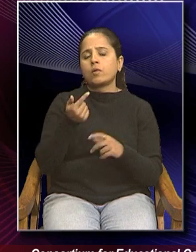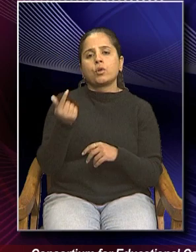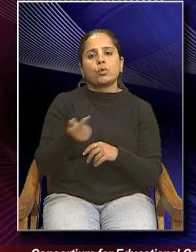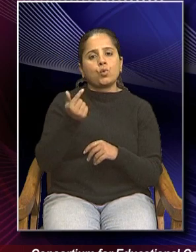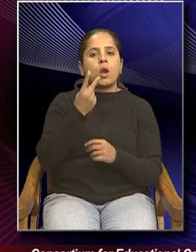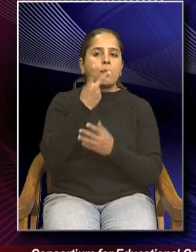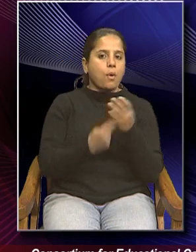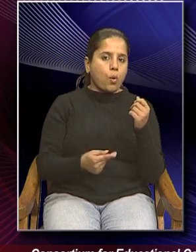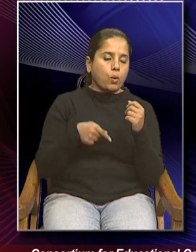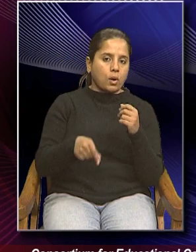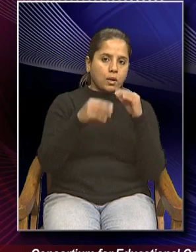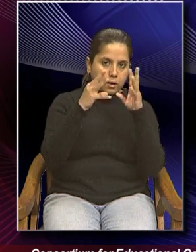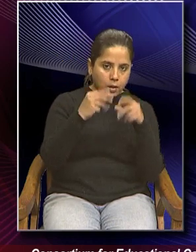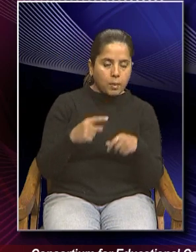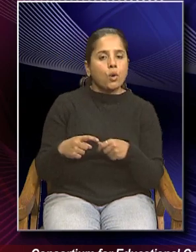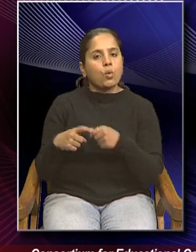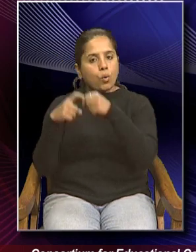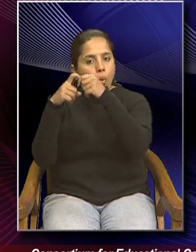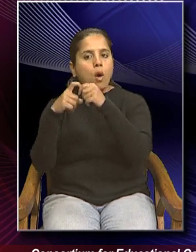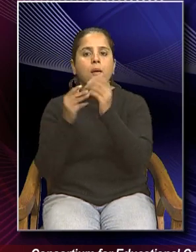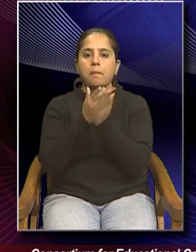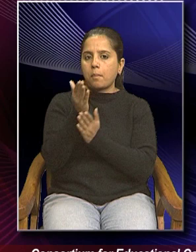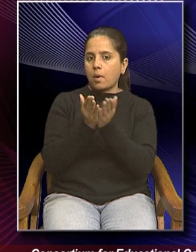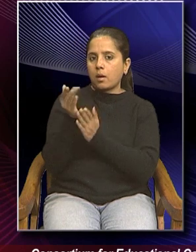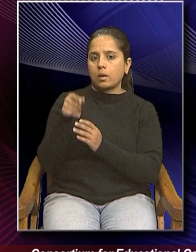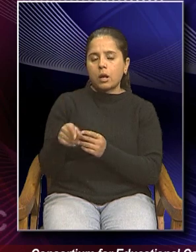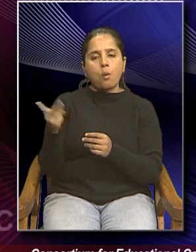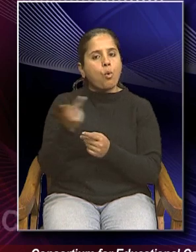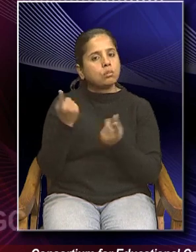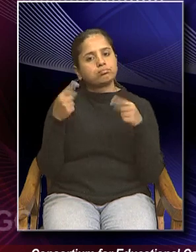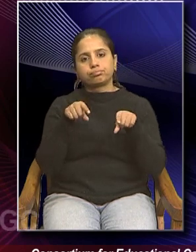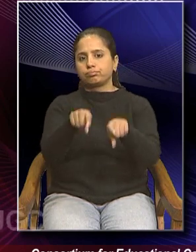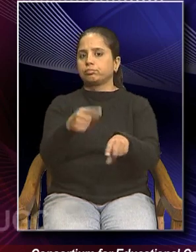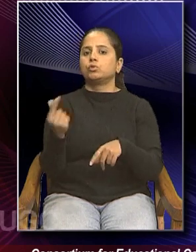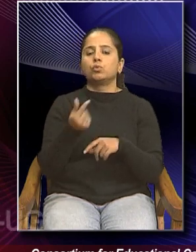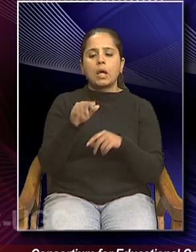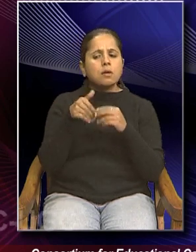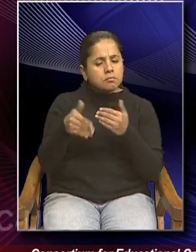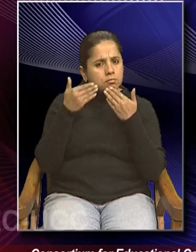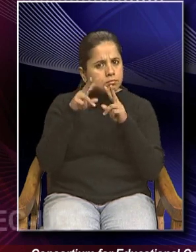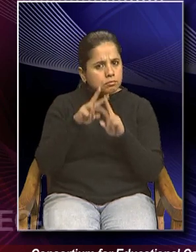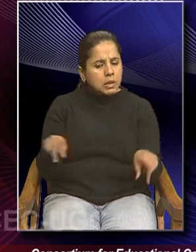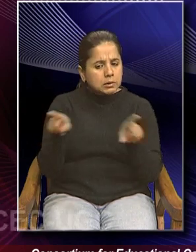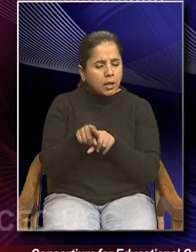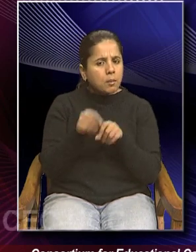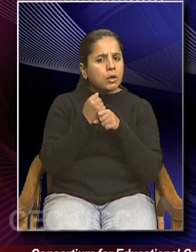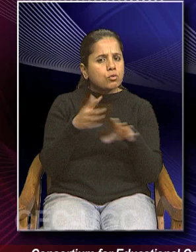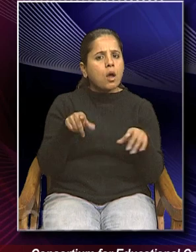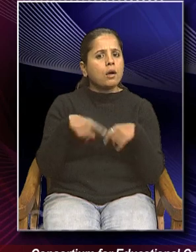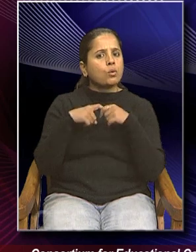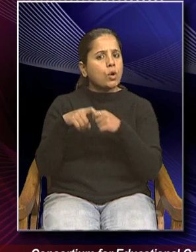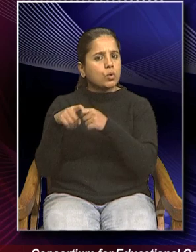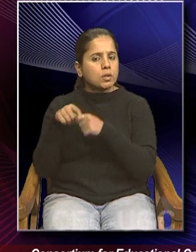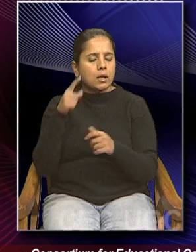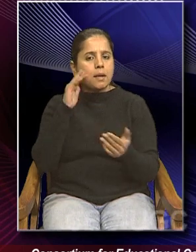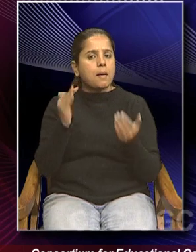both quantitative and qualitative methods simultaneously to study the same general question and to